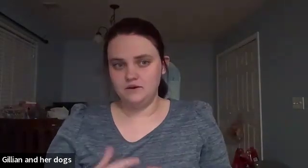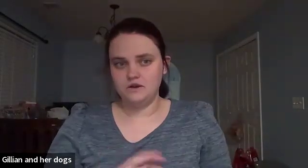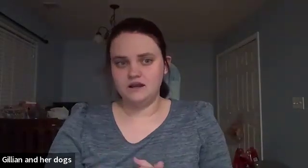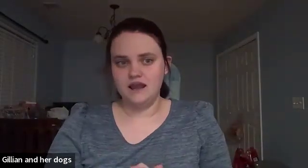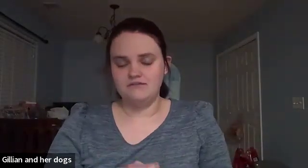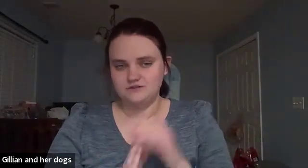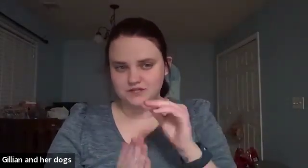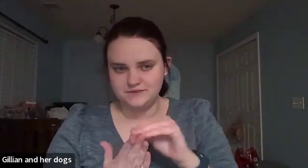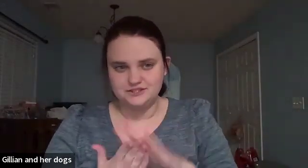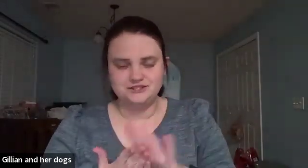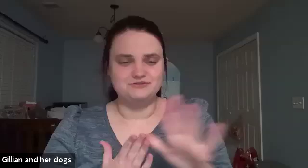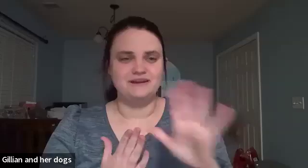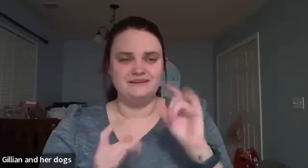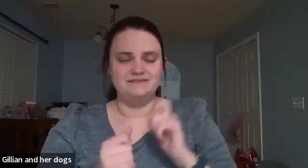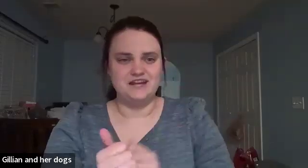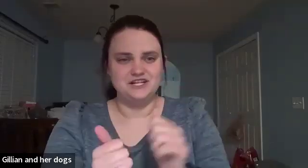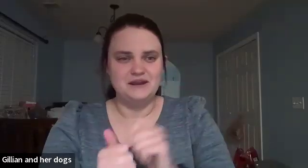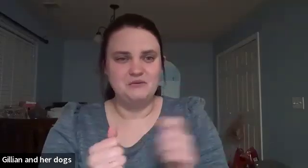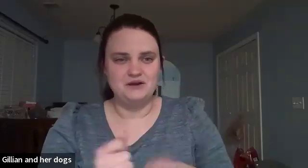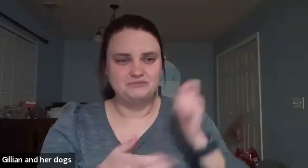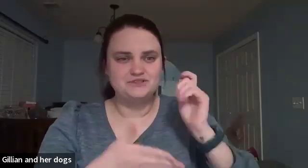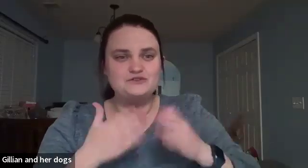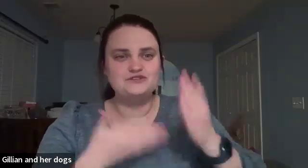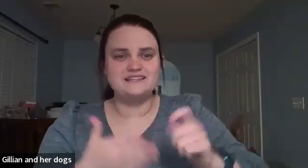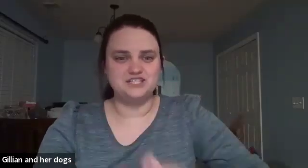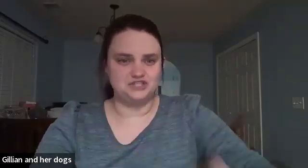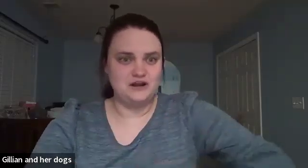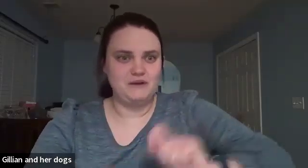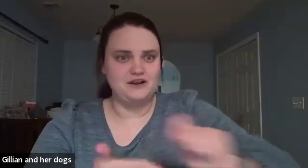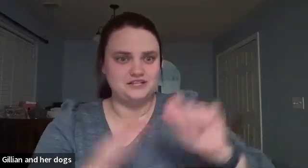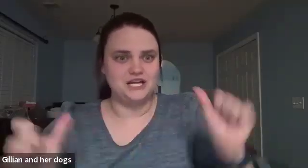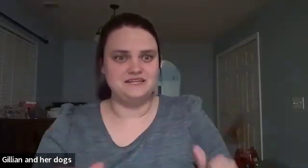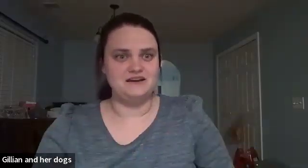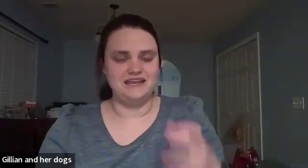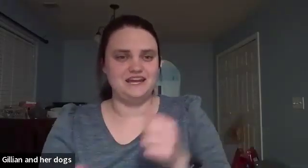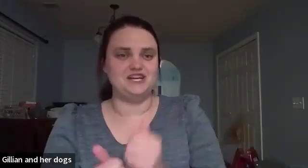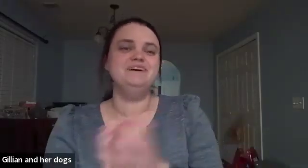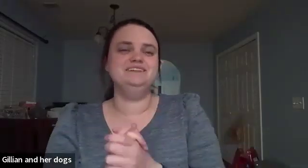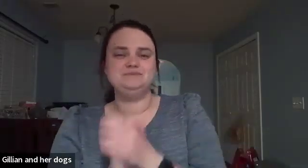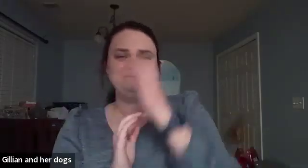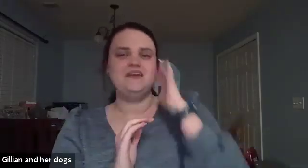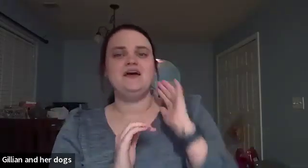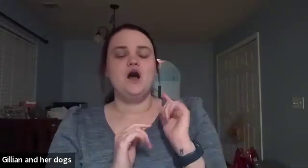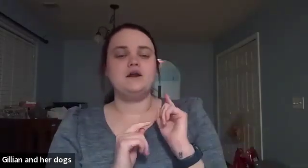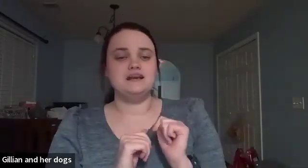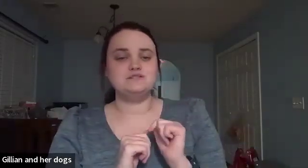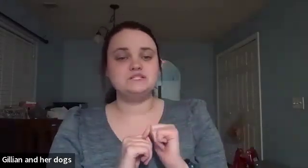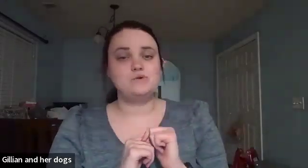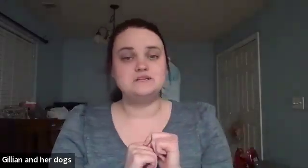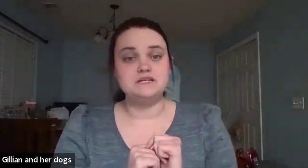Then we're going to have, I was watching, make sure she was catching up. I didn't want to go too fast and she's trying to write all the shapes down and can't catch up. Our next one is going to